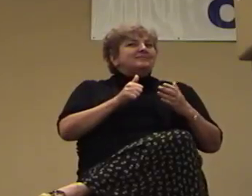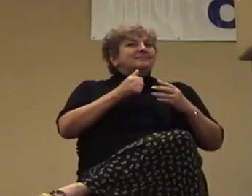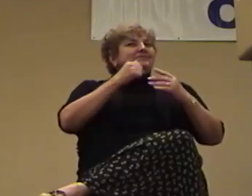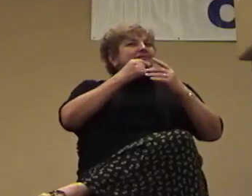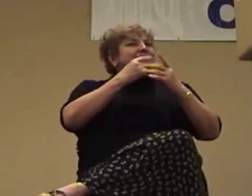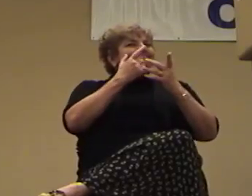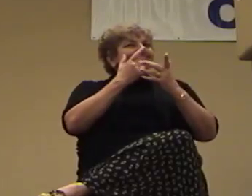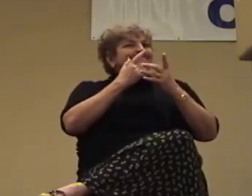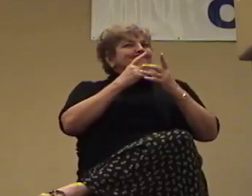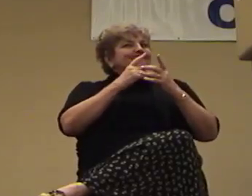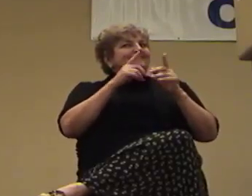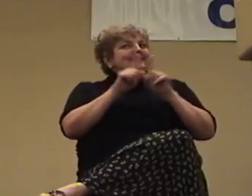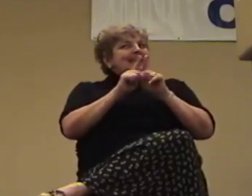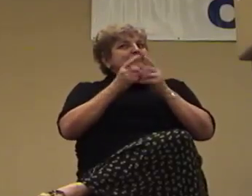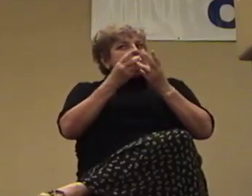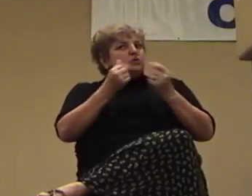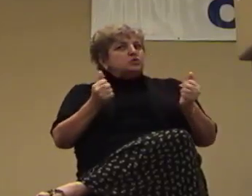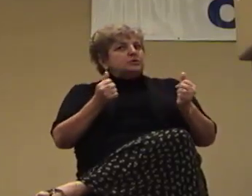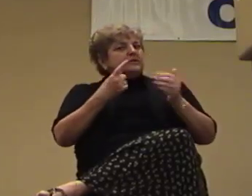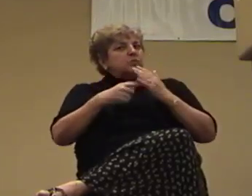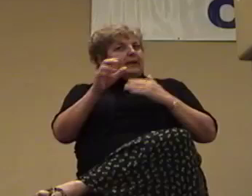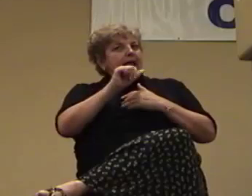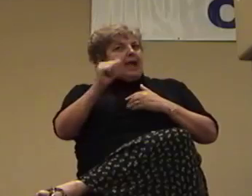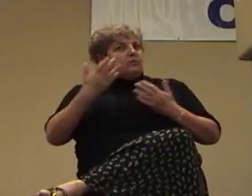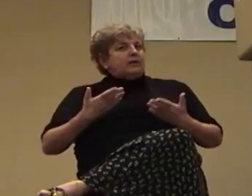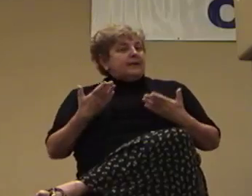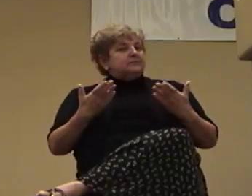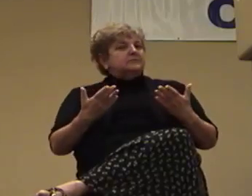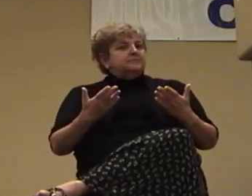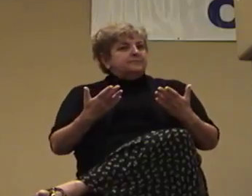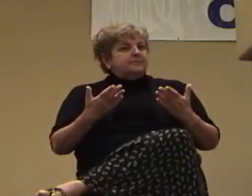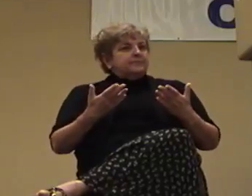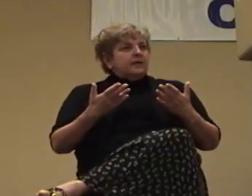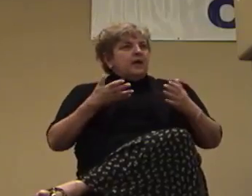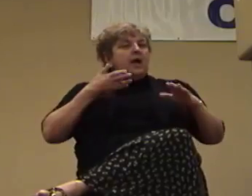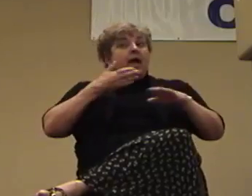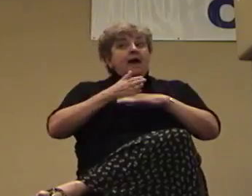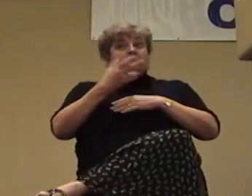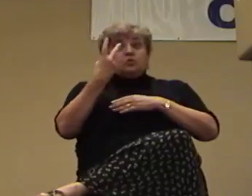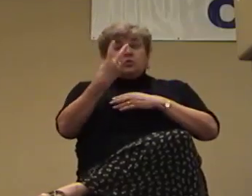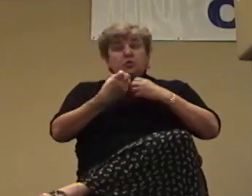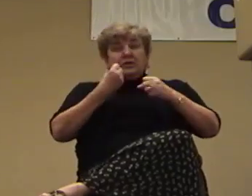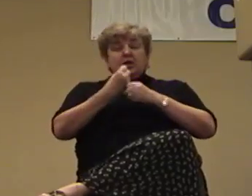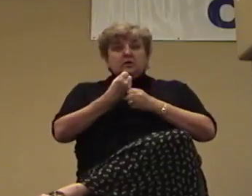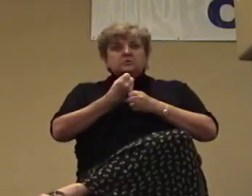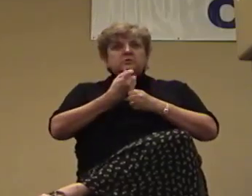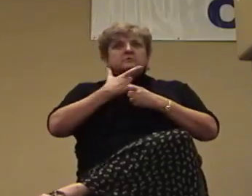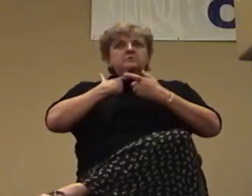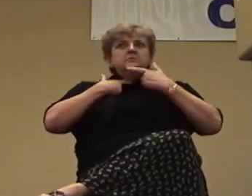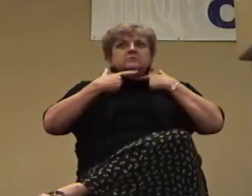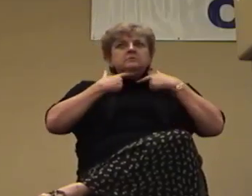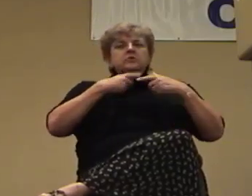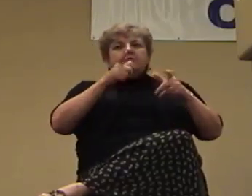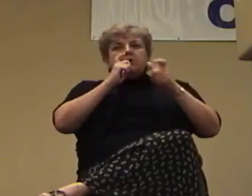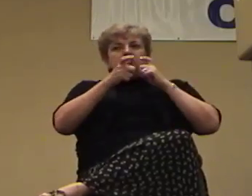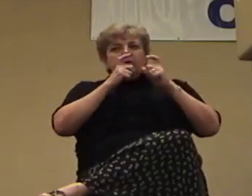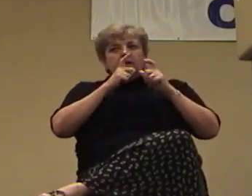careful what I do today with my sobriety. After coming through almost 2 years of wanting to drink and being able to stay here, I'm very careful with